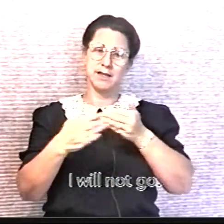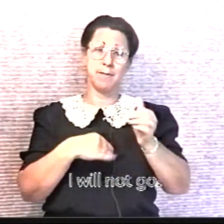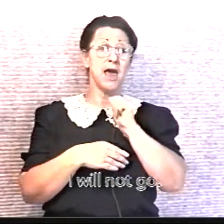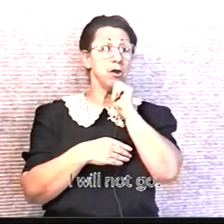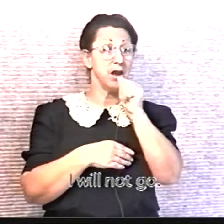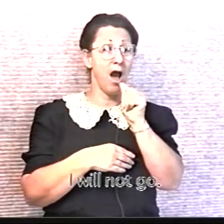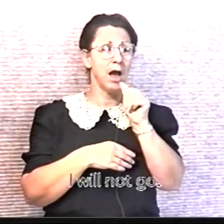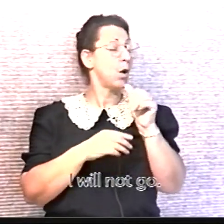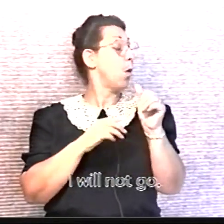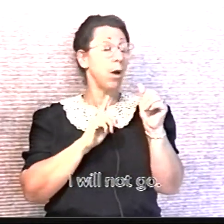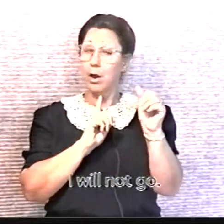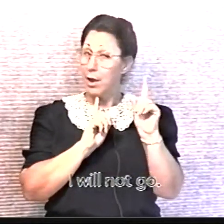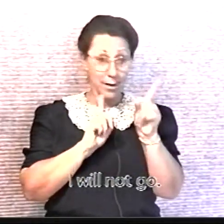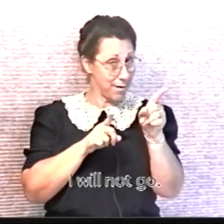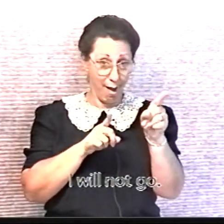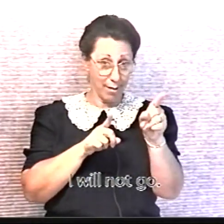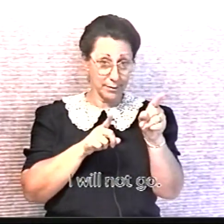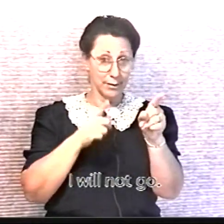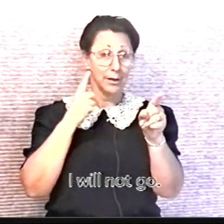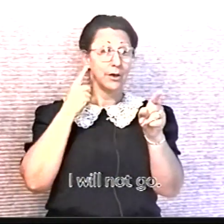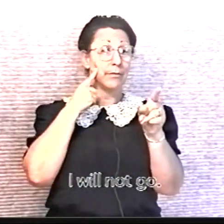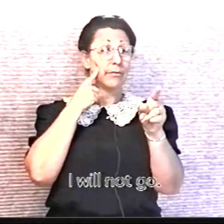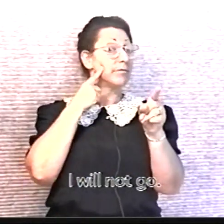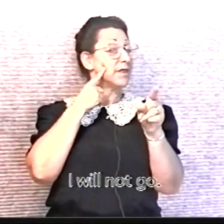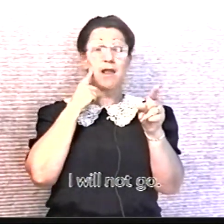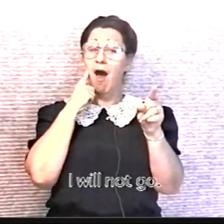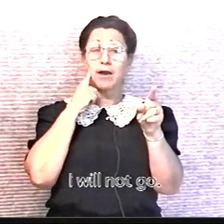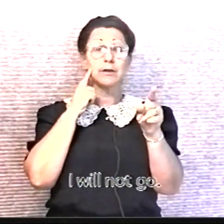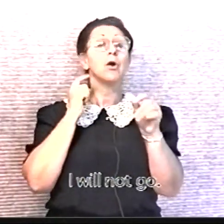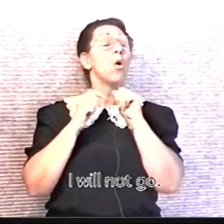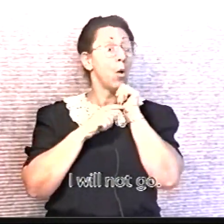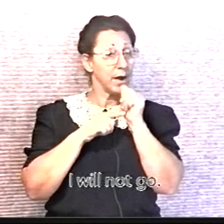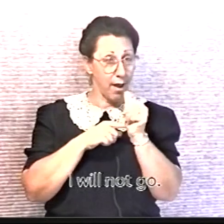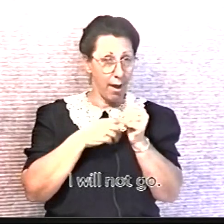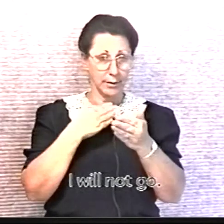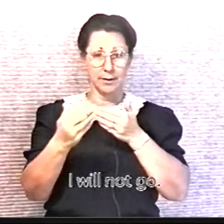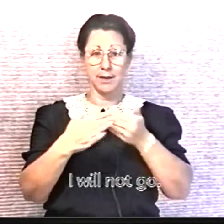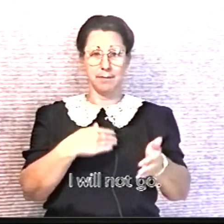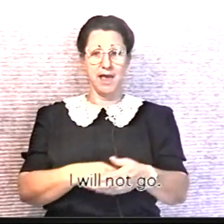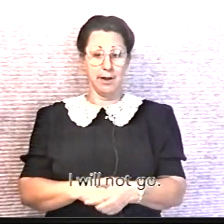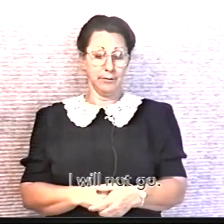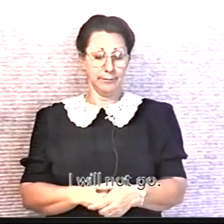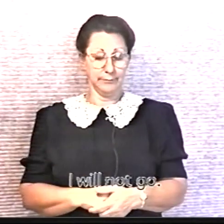matter. Not or not. Not or not, doesn't matter.